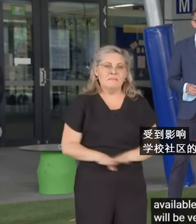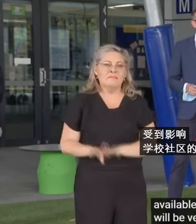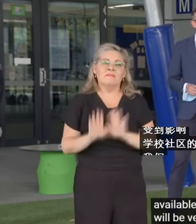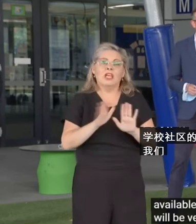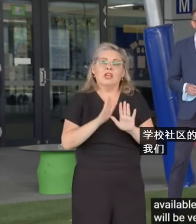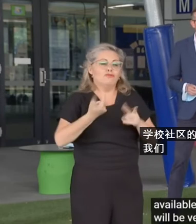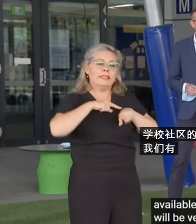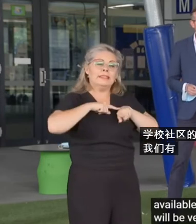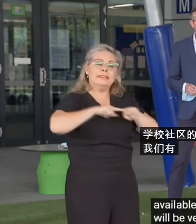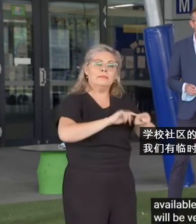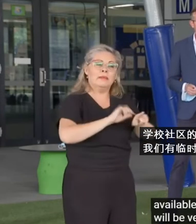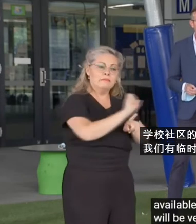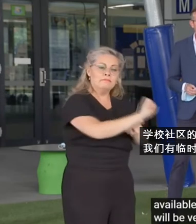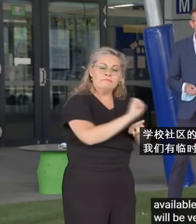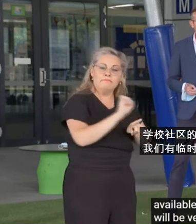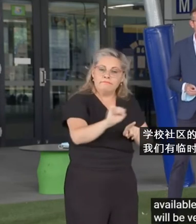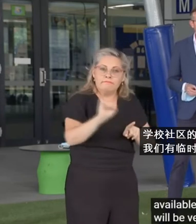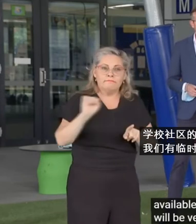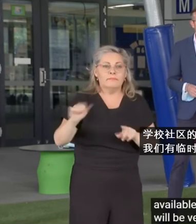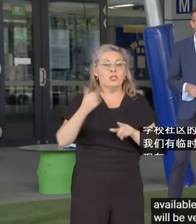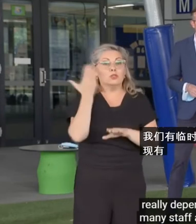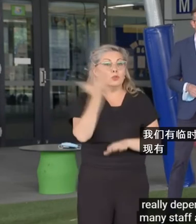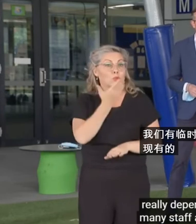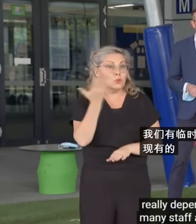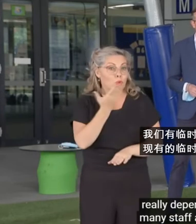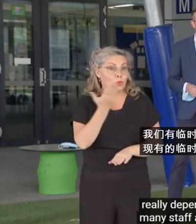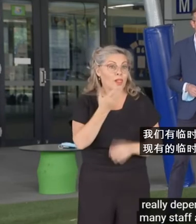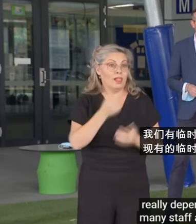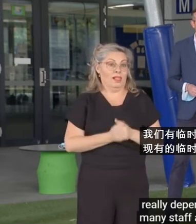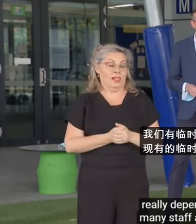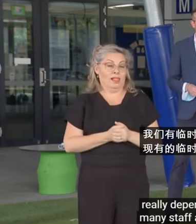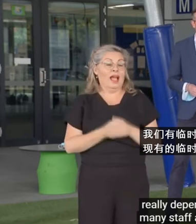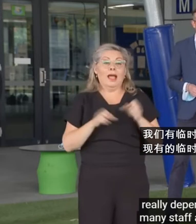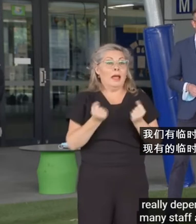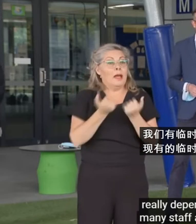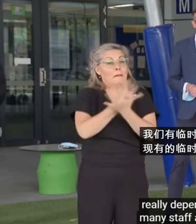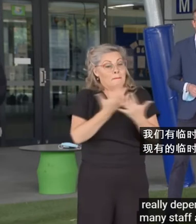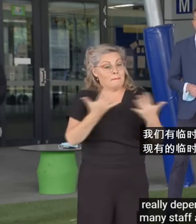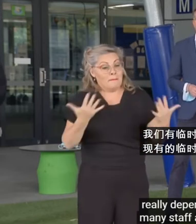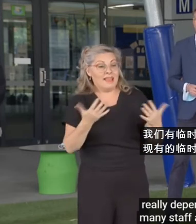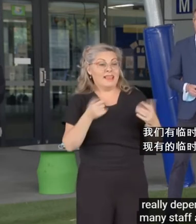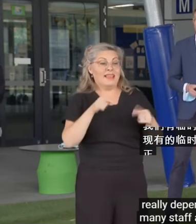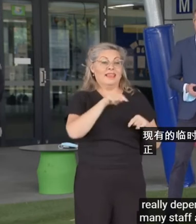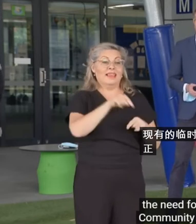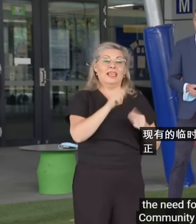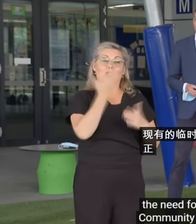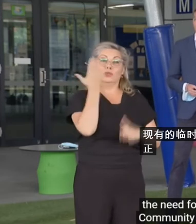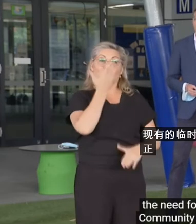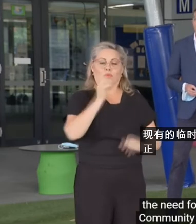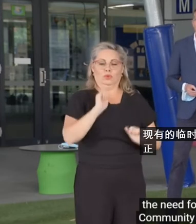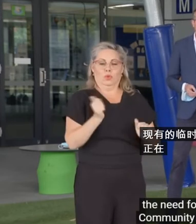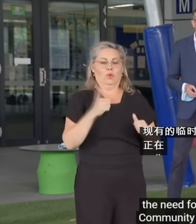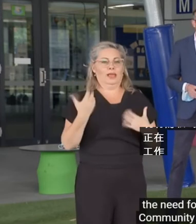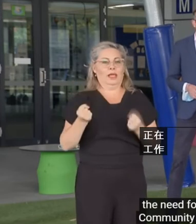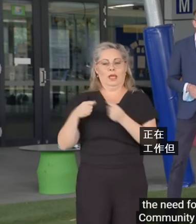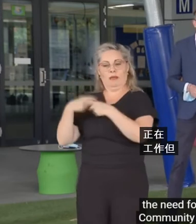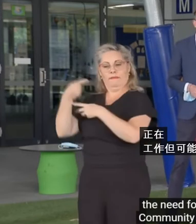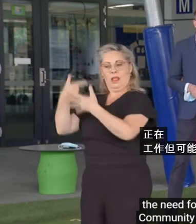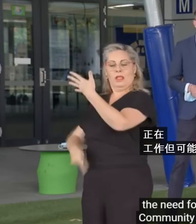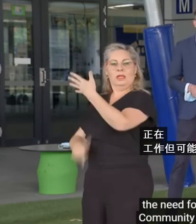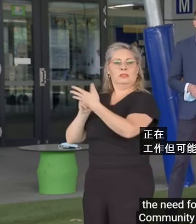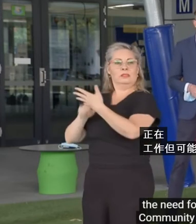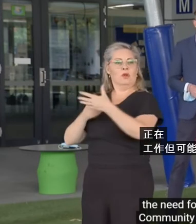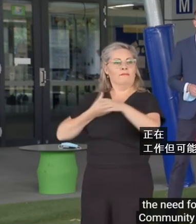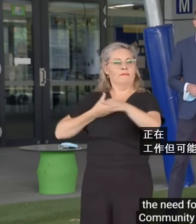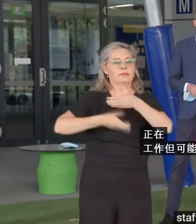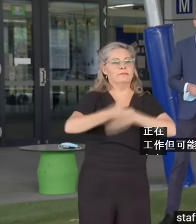that school community. We've got our casual staff, our existing casual pools. We also have many teachers and school staff who are working